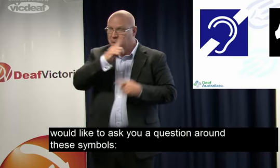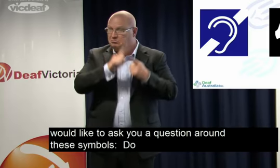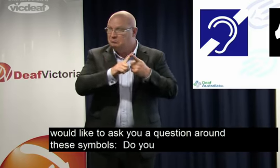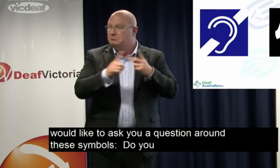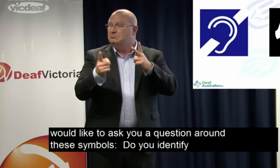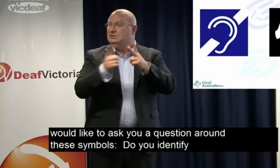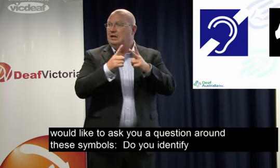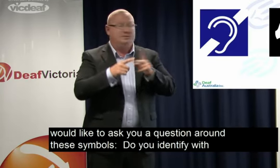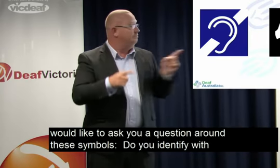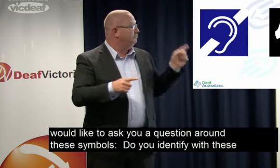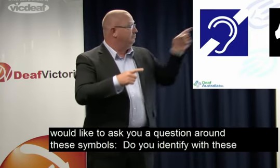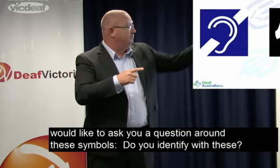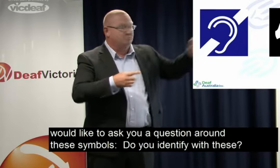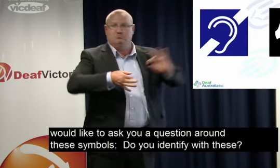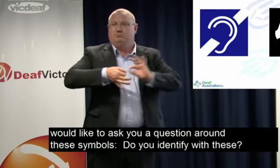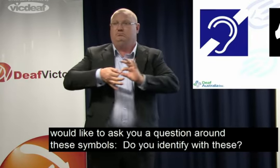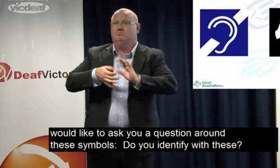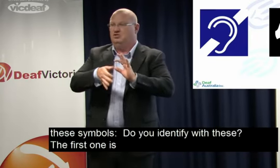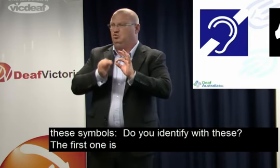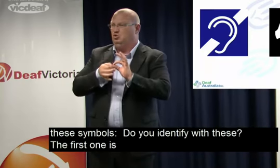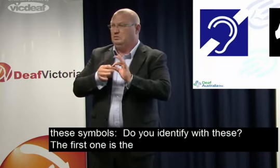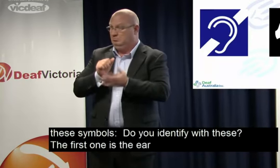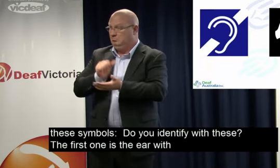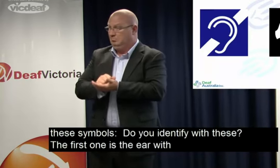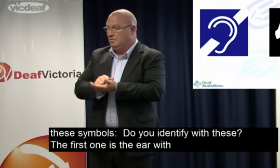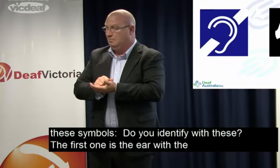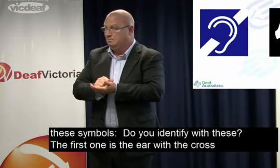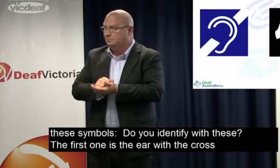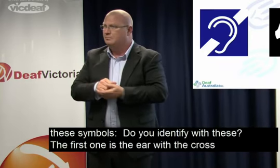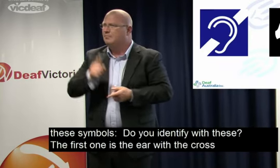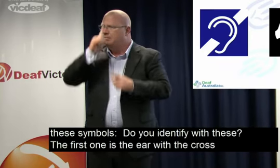there is the ear with the cross through it, and also the interpreter symbol.